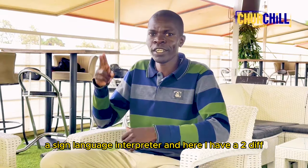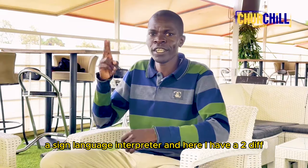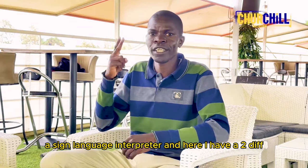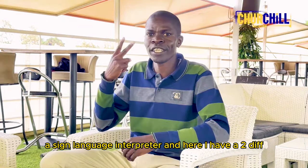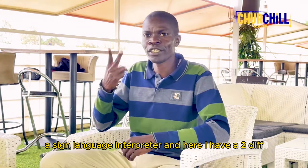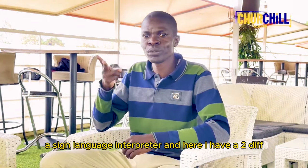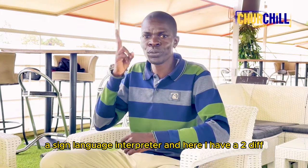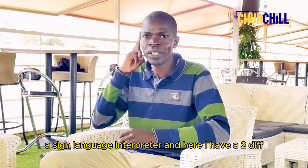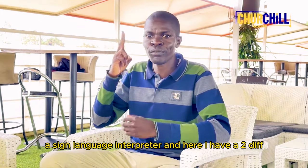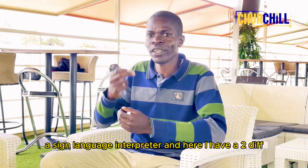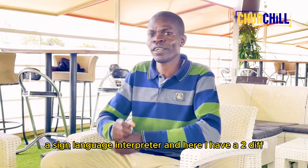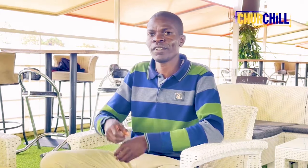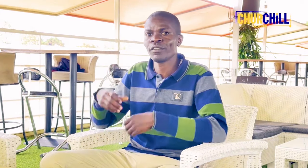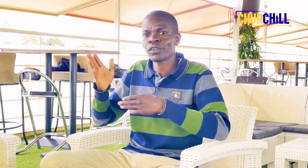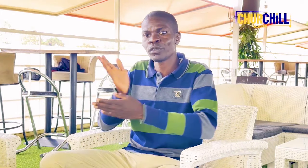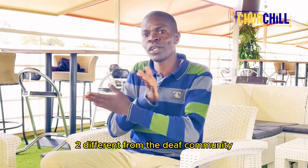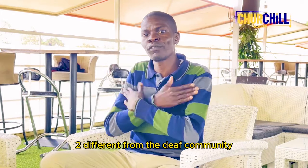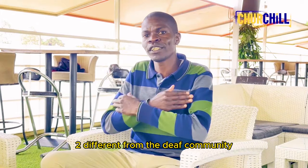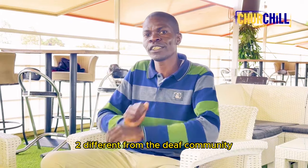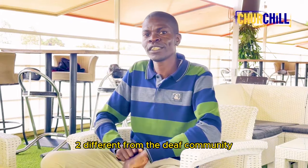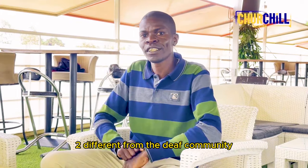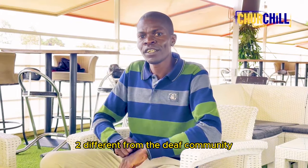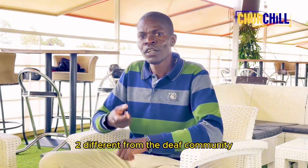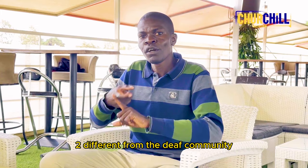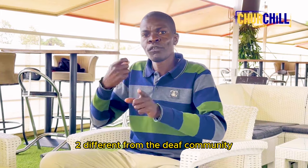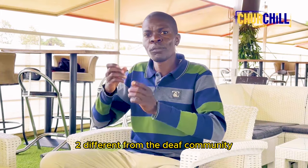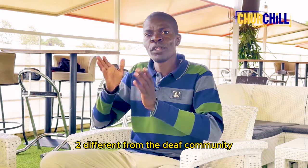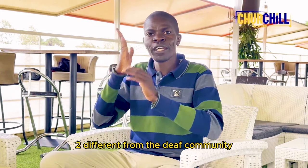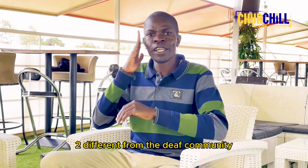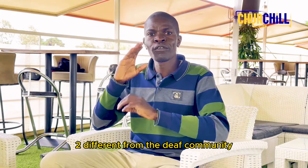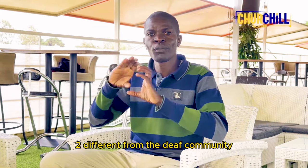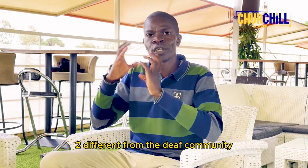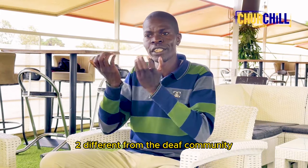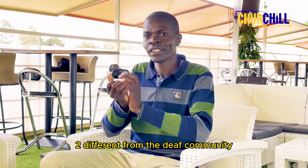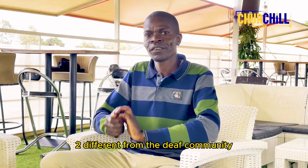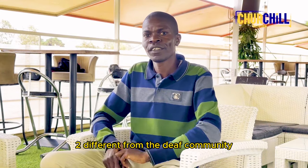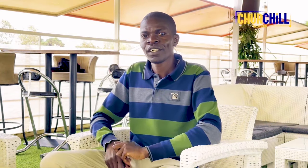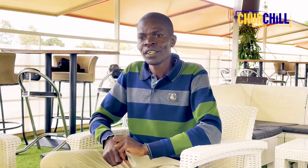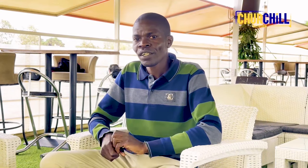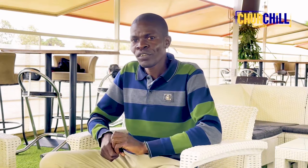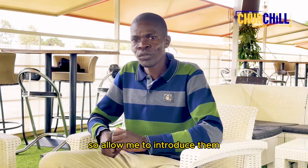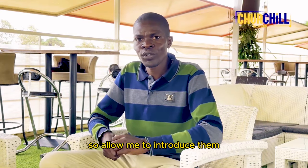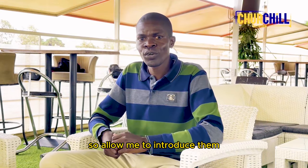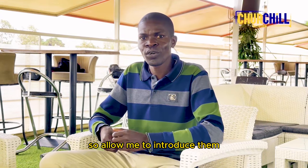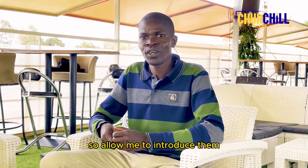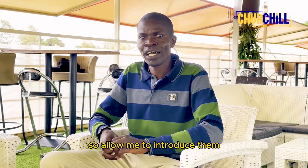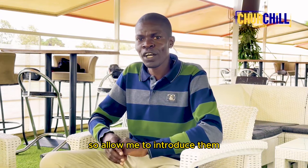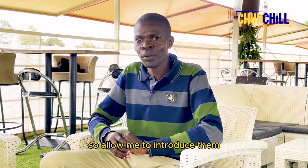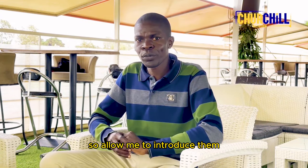two deaf friends from the deaf community. So, allow me